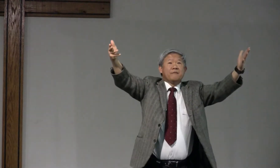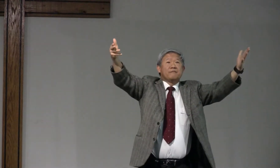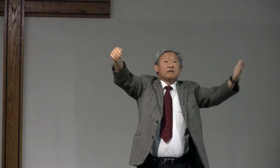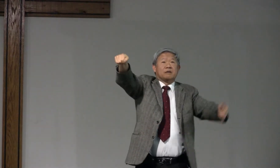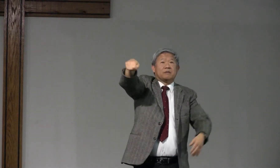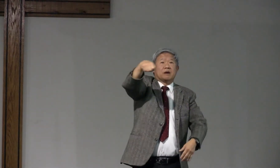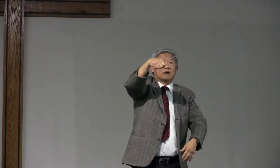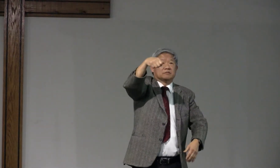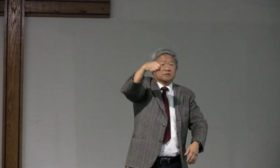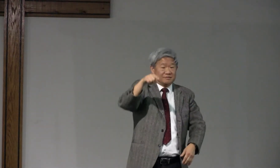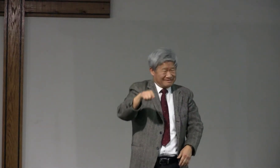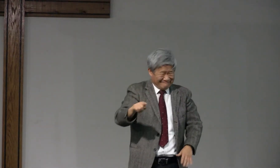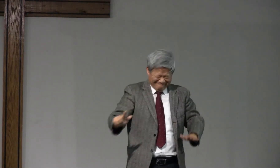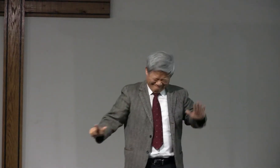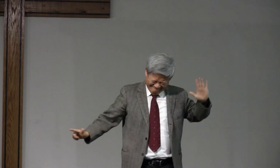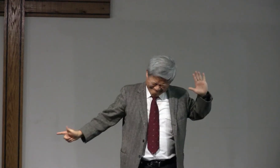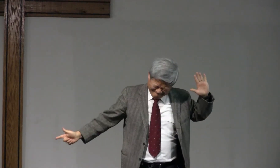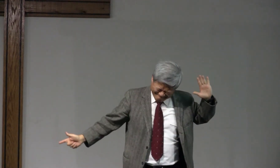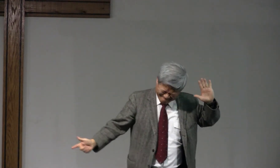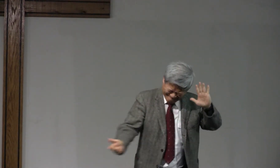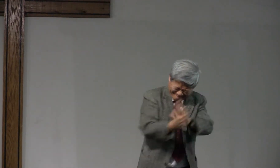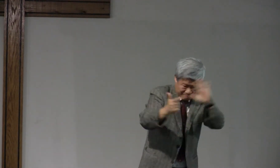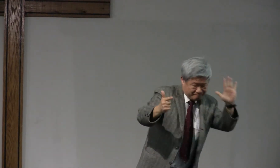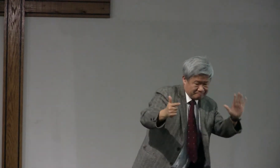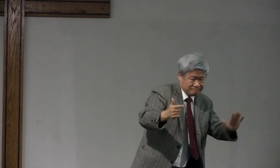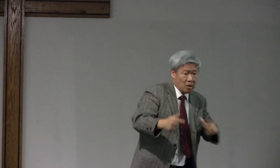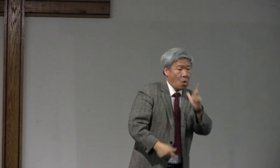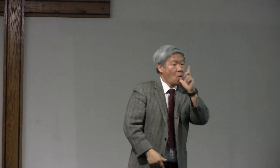before the menorah. It was forbidden."